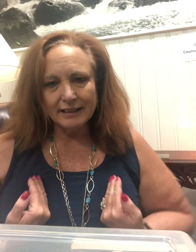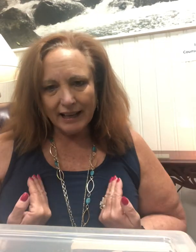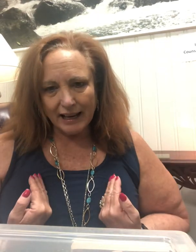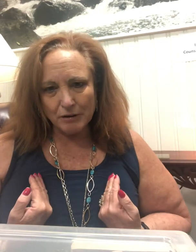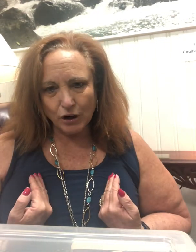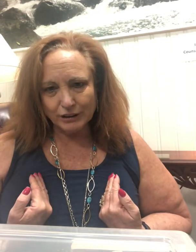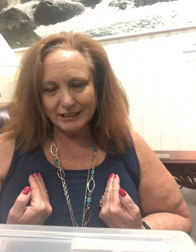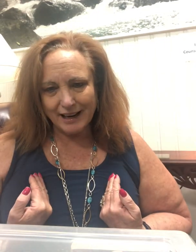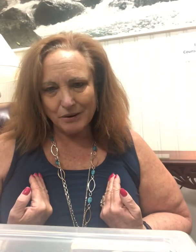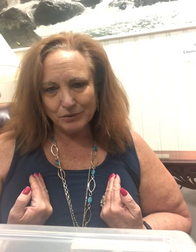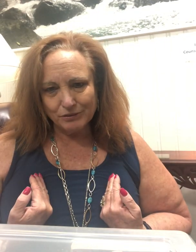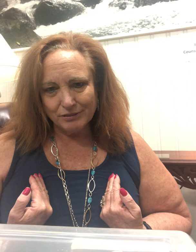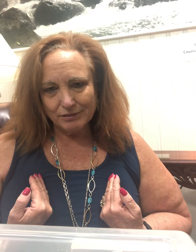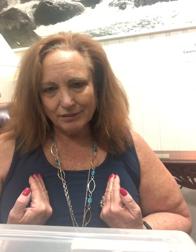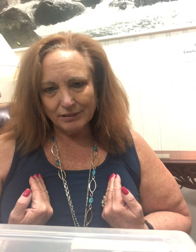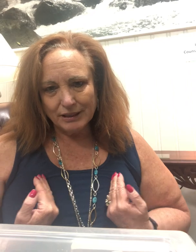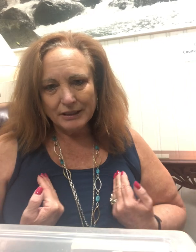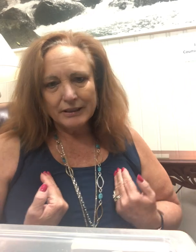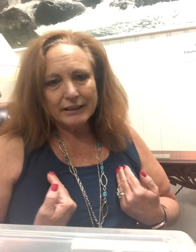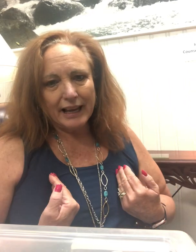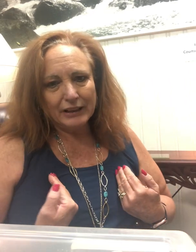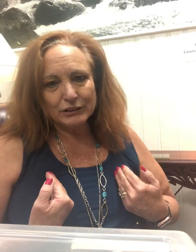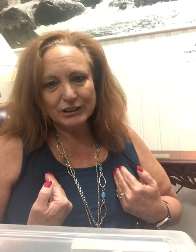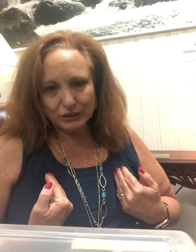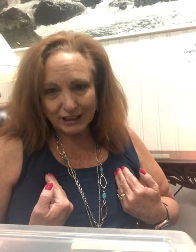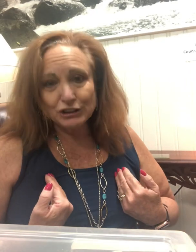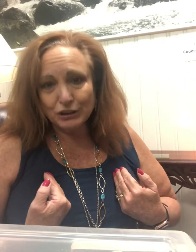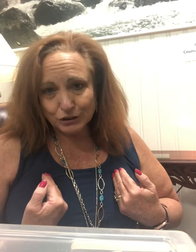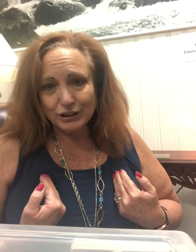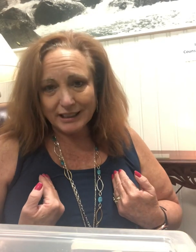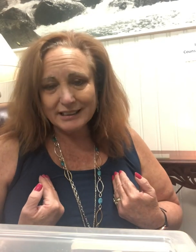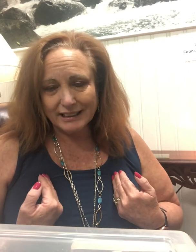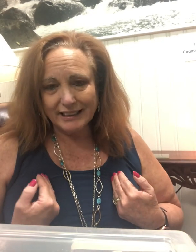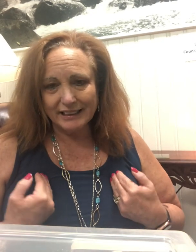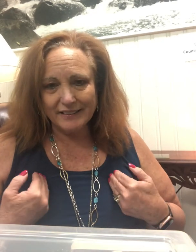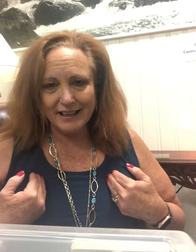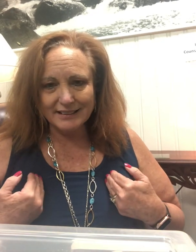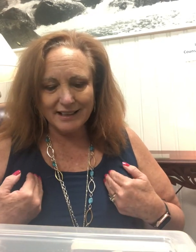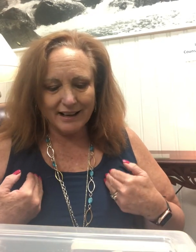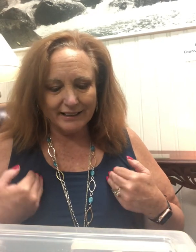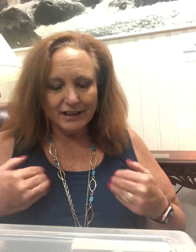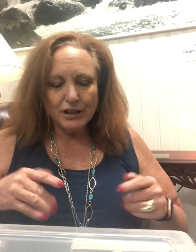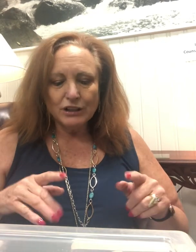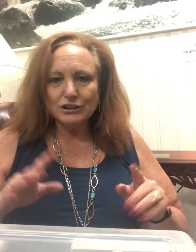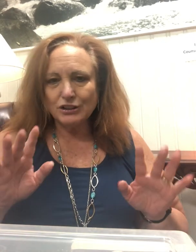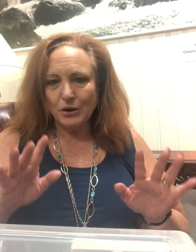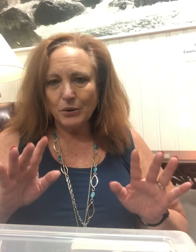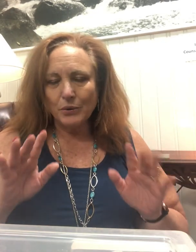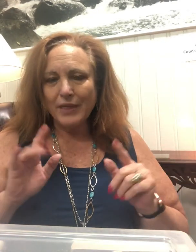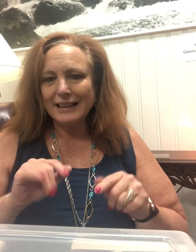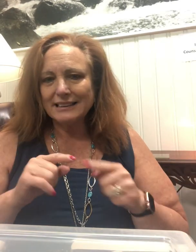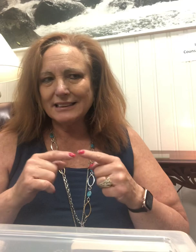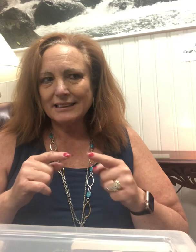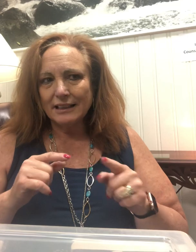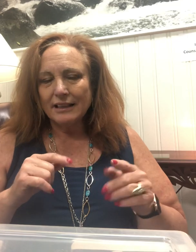and arc down. Okay, you're still touching your chest at the end of that sign. So that's